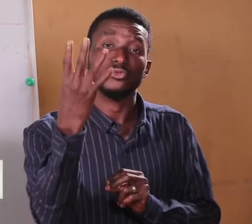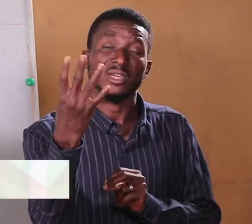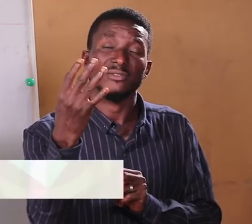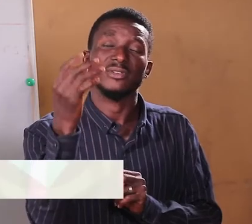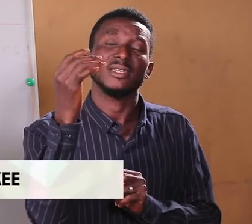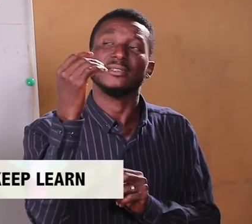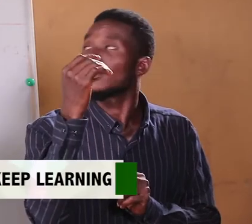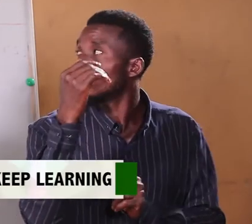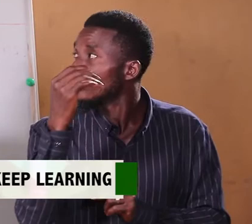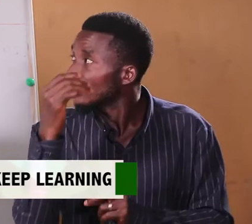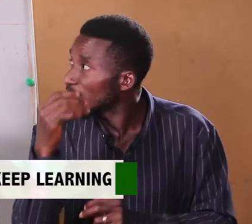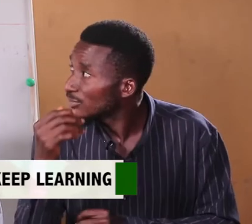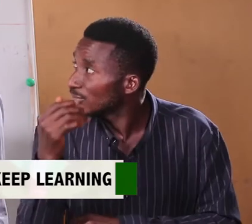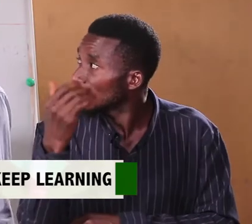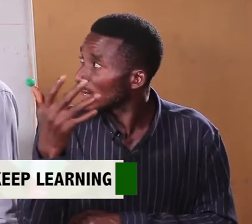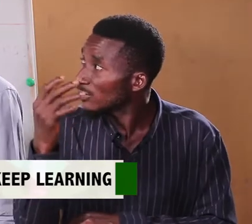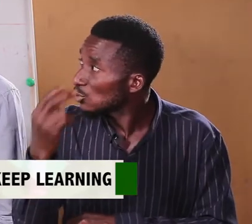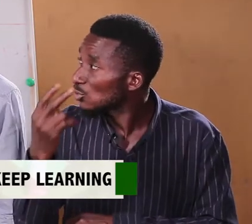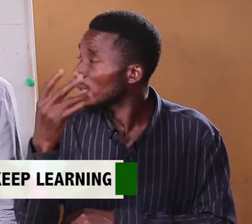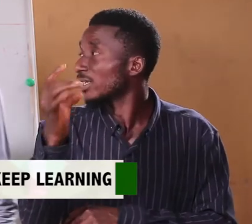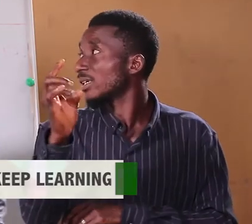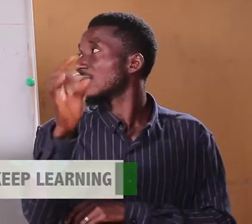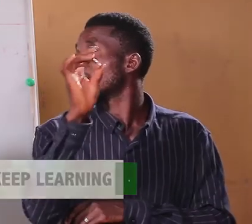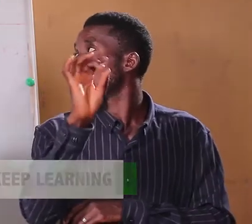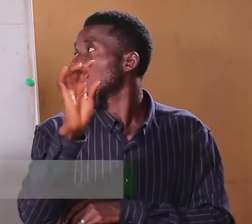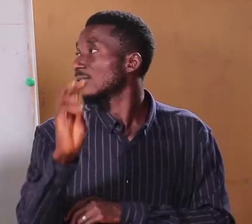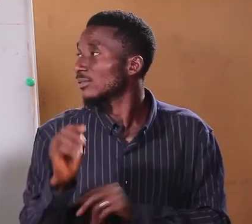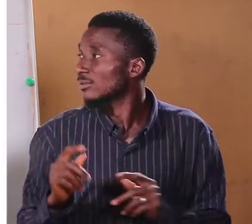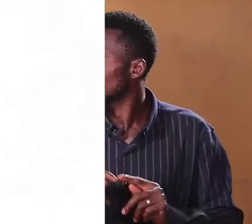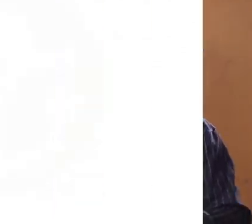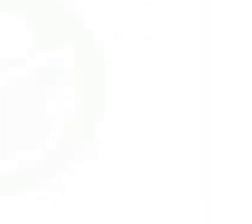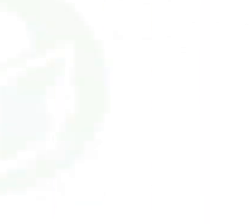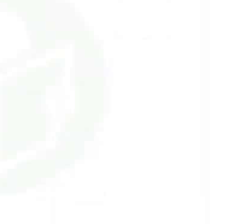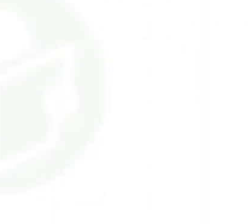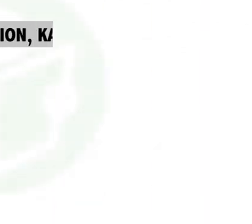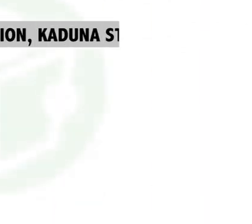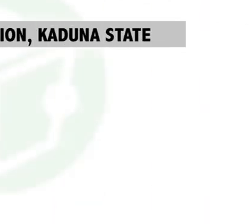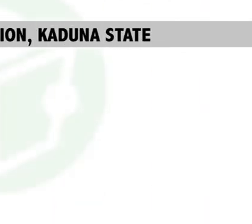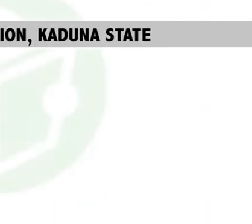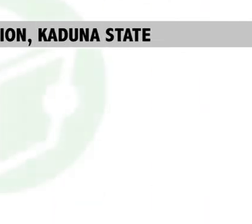080-2525-5287. Stay home, stay safe, and keep learning well. Thank you.